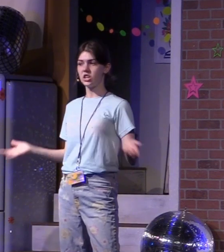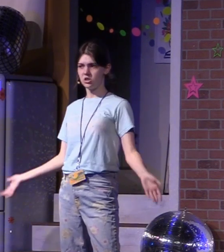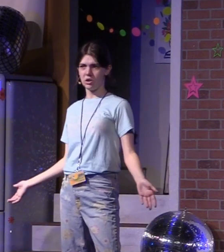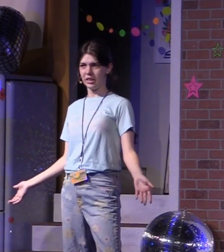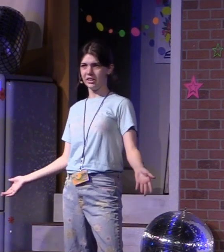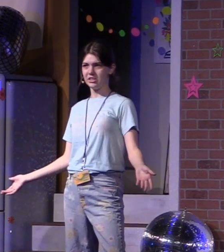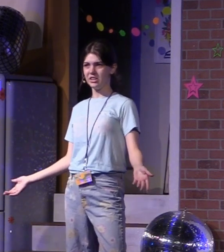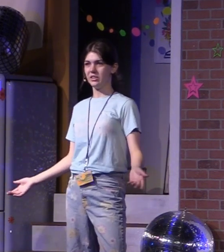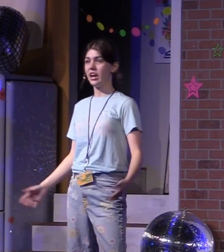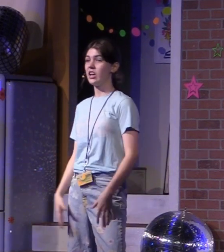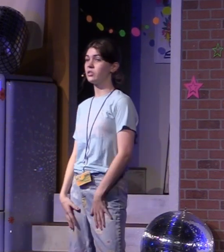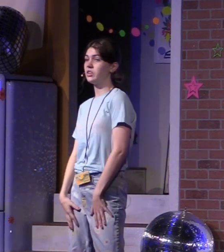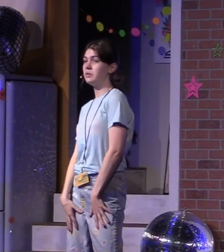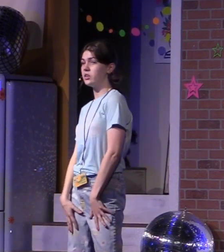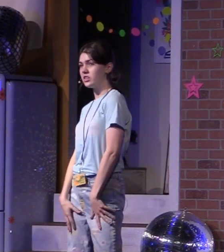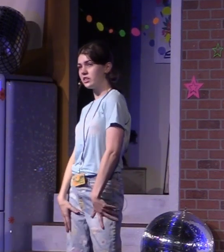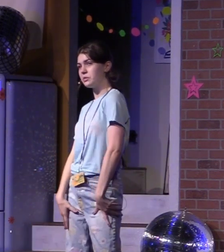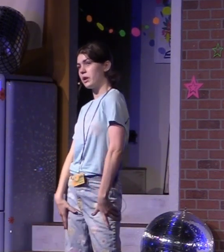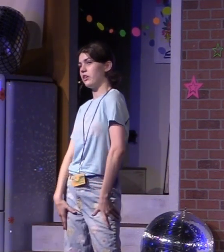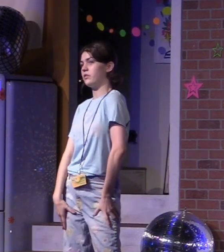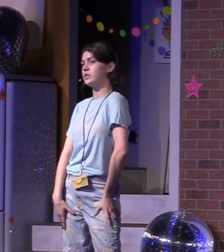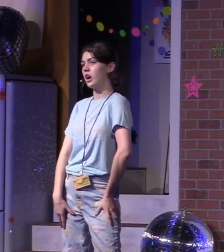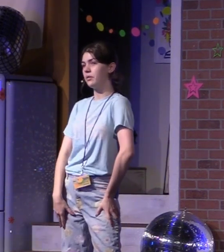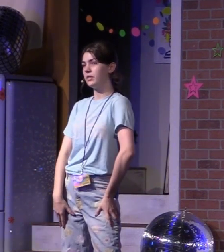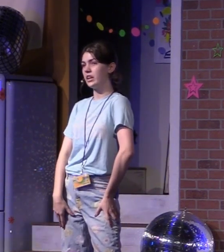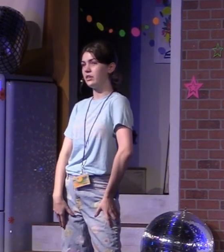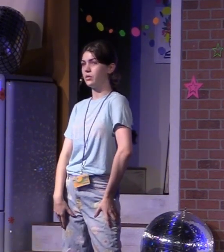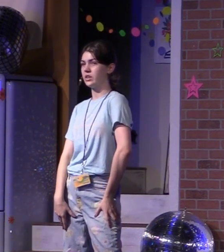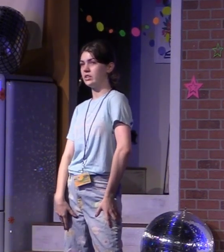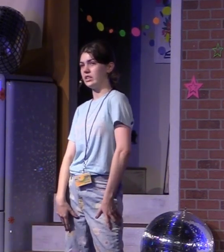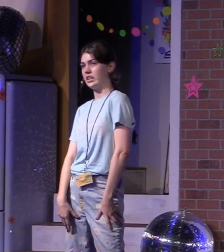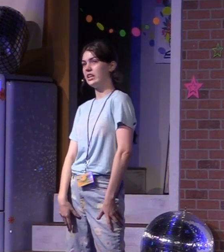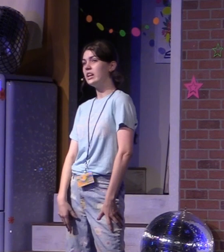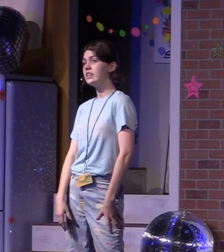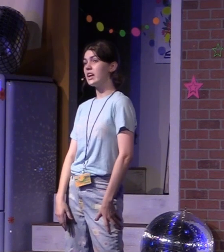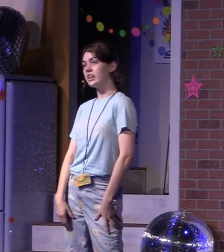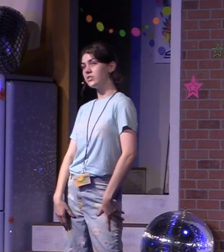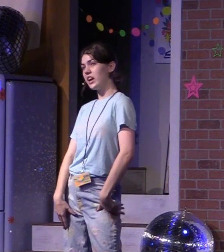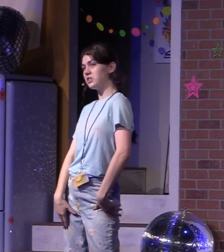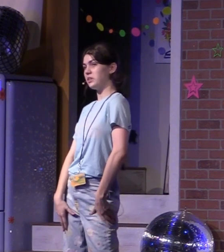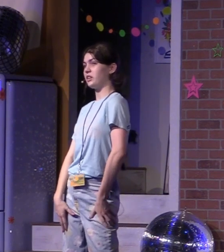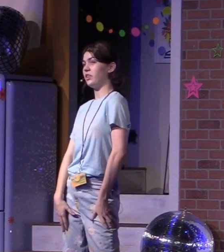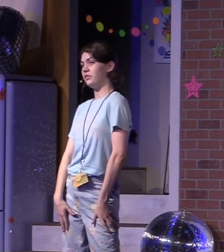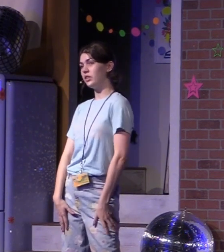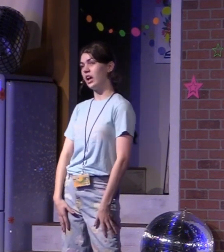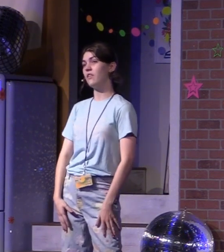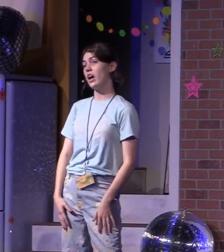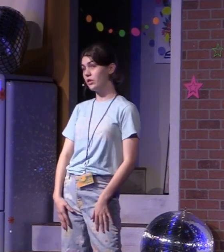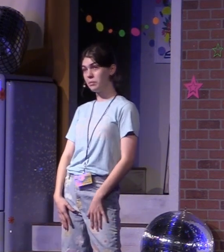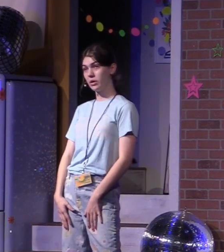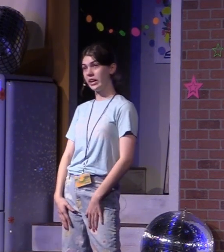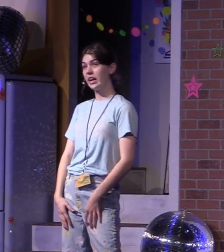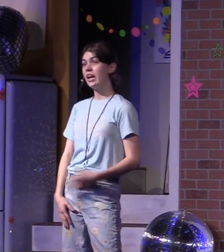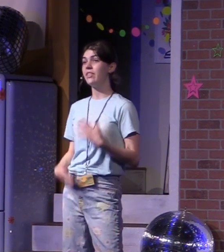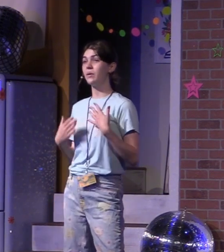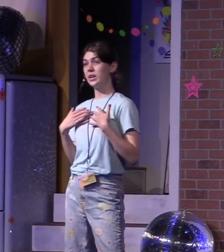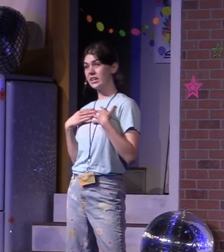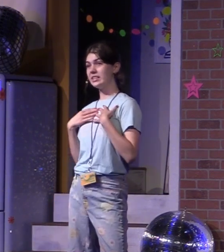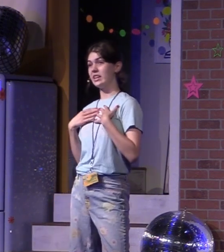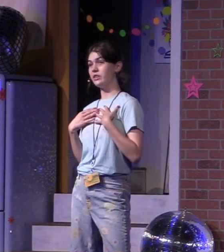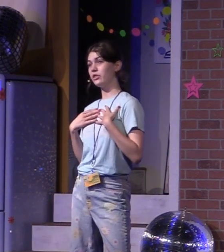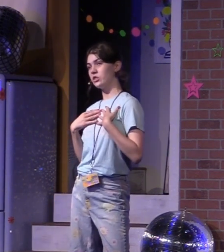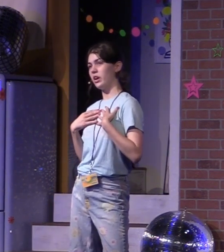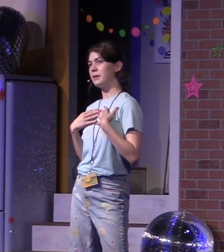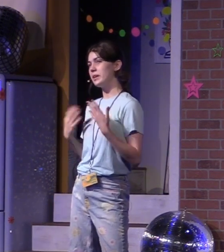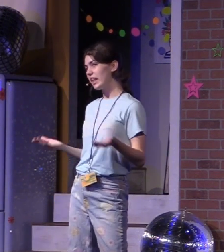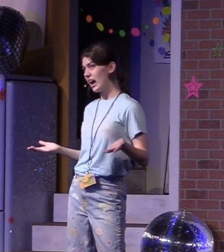up so we can share joy with others too. As we read Moses' prayer from Psalm 90:14, satisfy us with your faithful love every morning. Then we